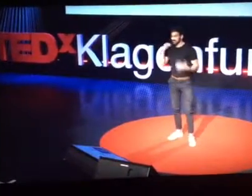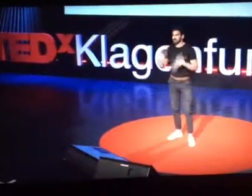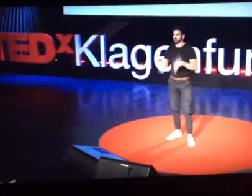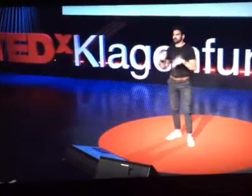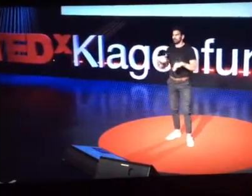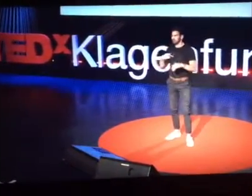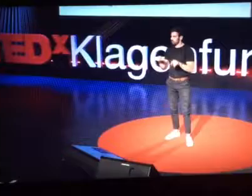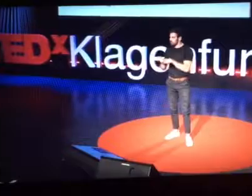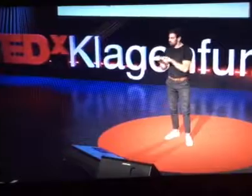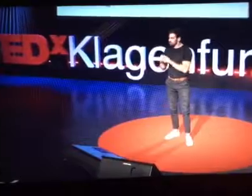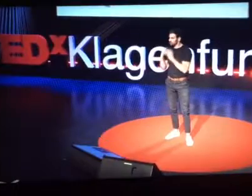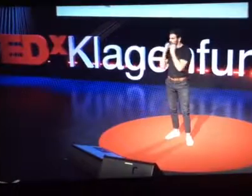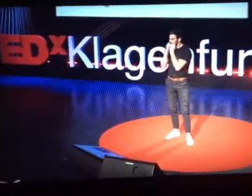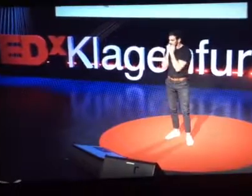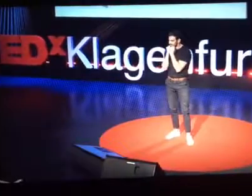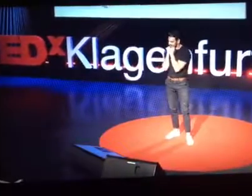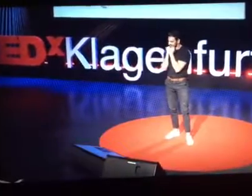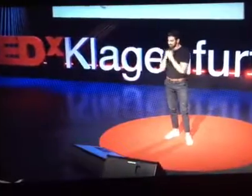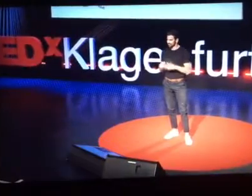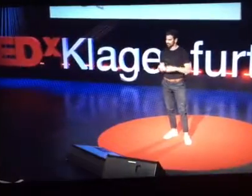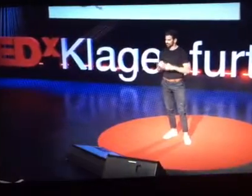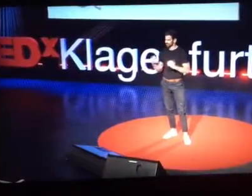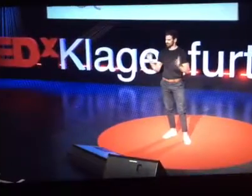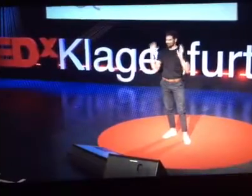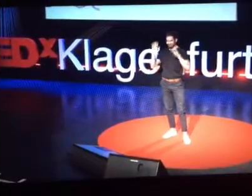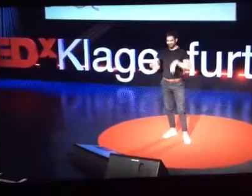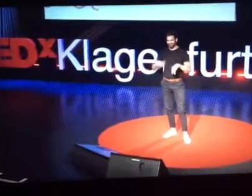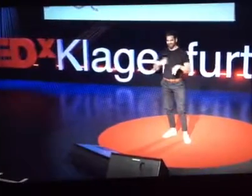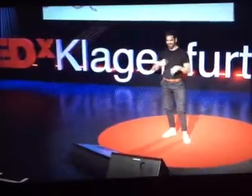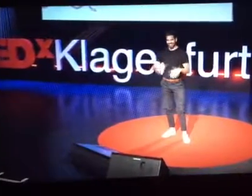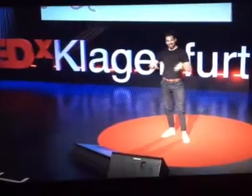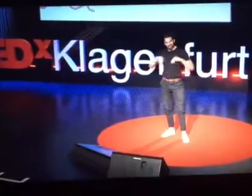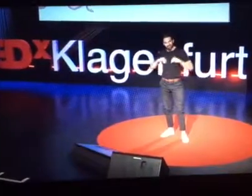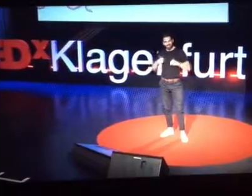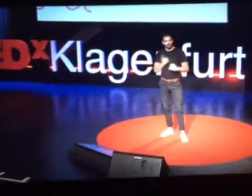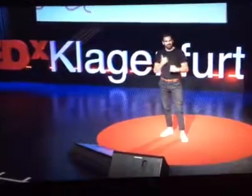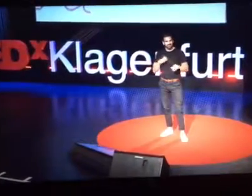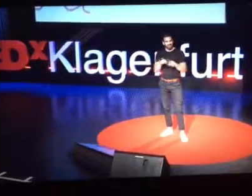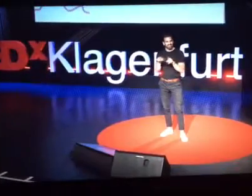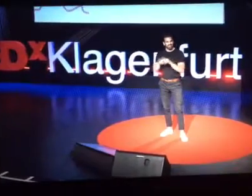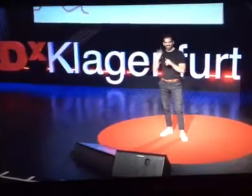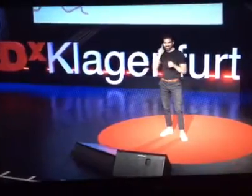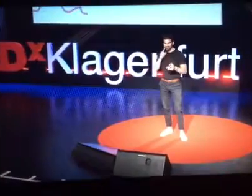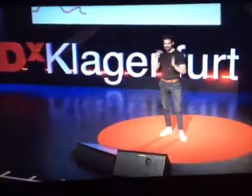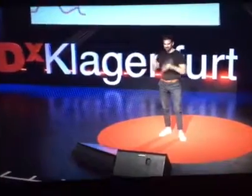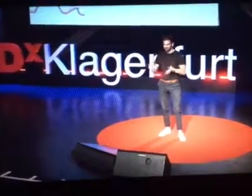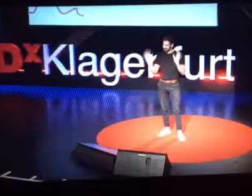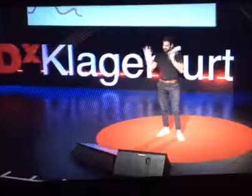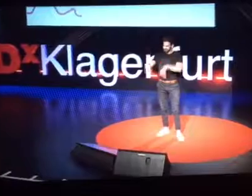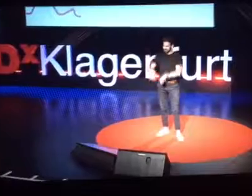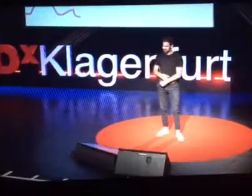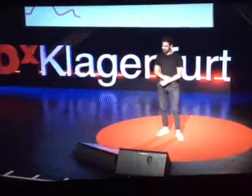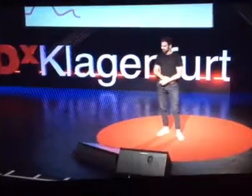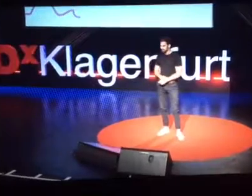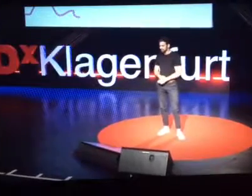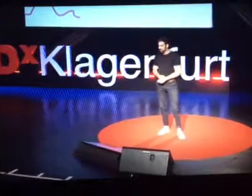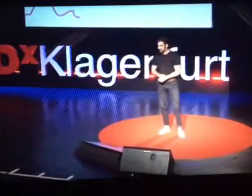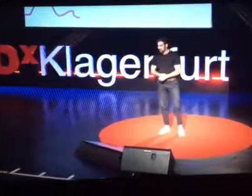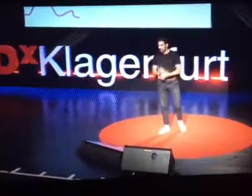well. My experiences also, I hold near and dear. So I accept myself as a